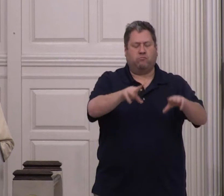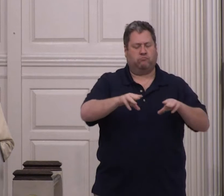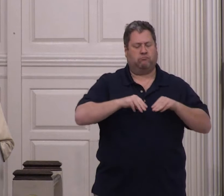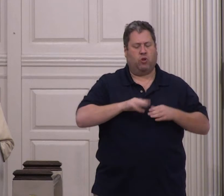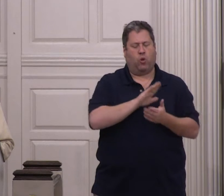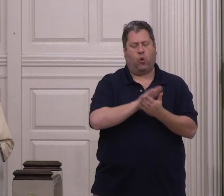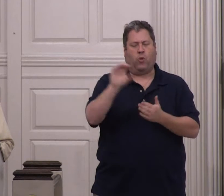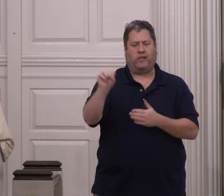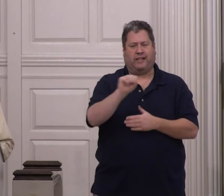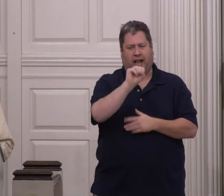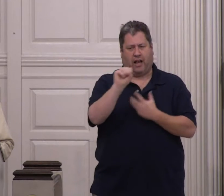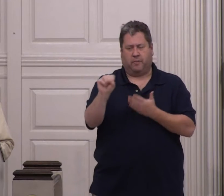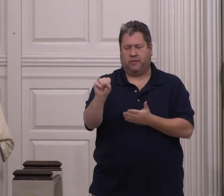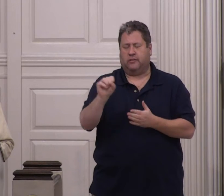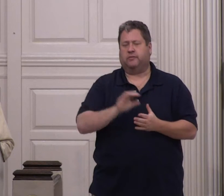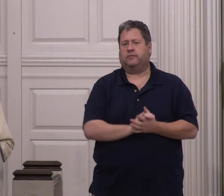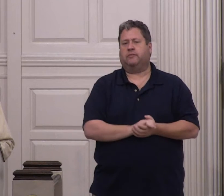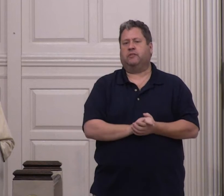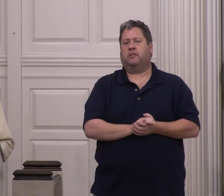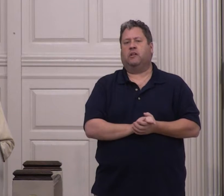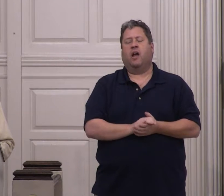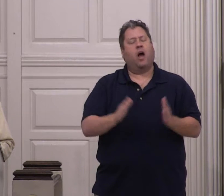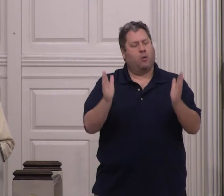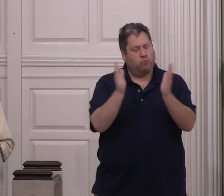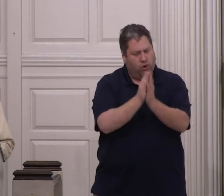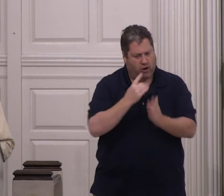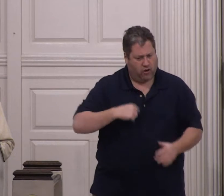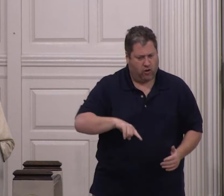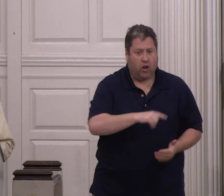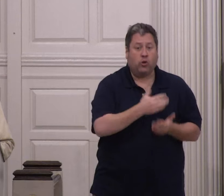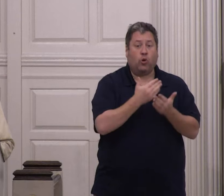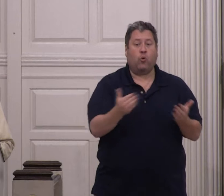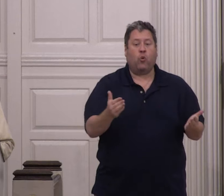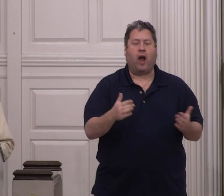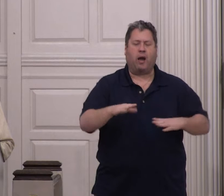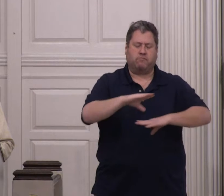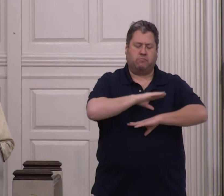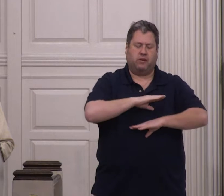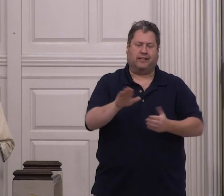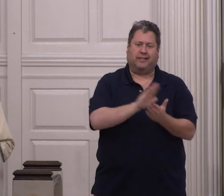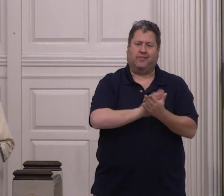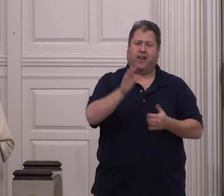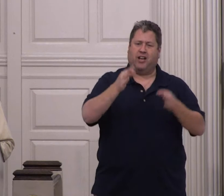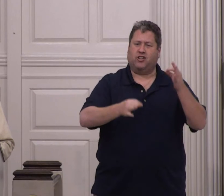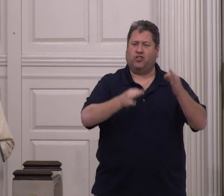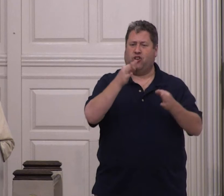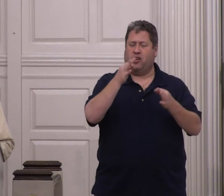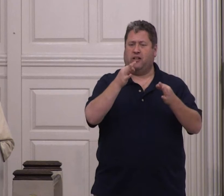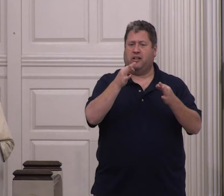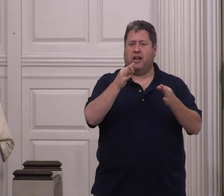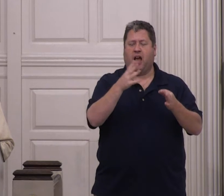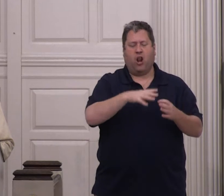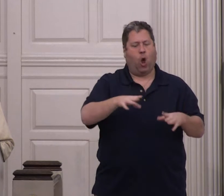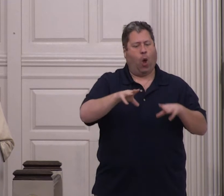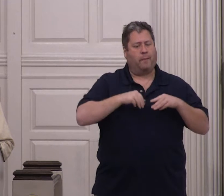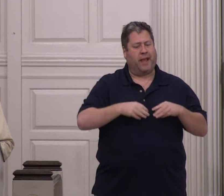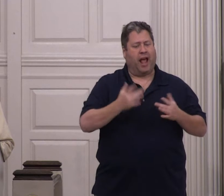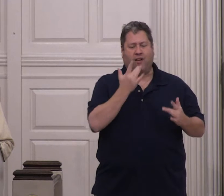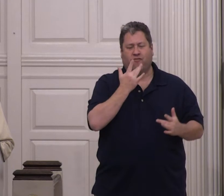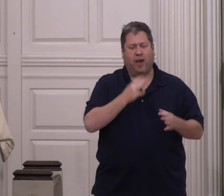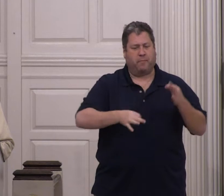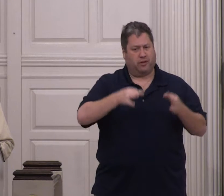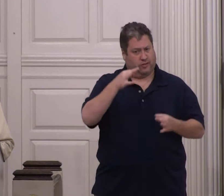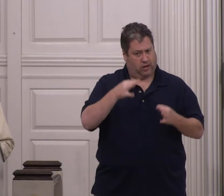reception of the holy sacraments. Pray for us that we may appease the divine justice and obtain a